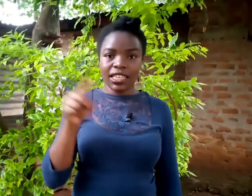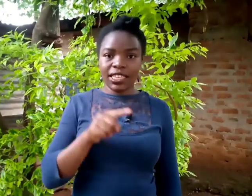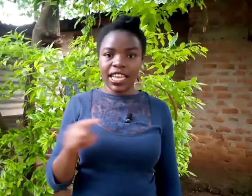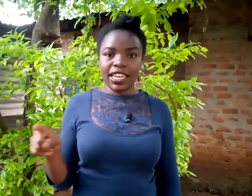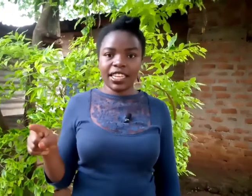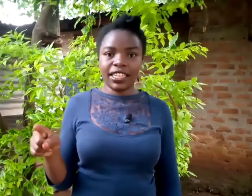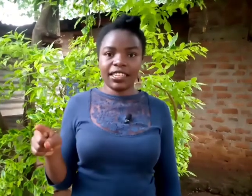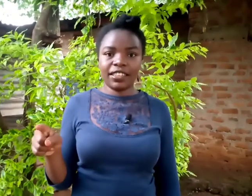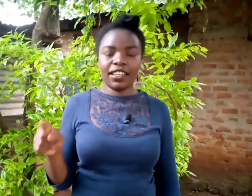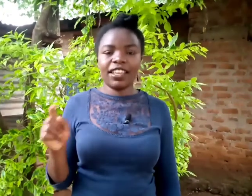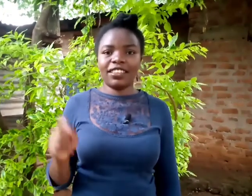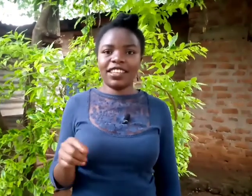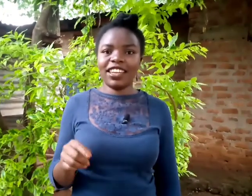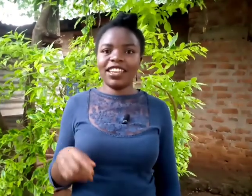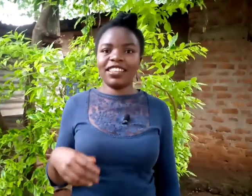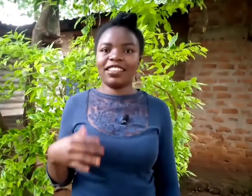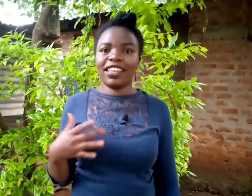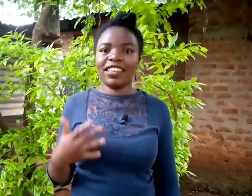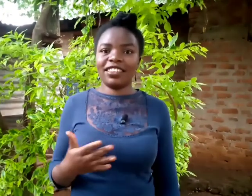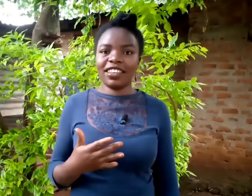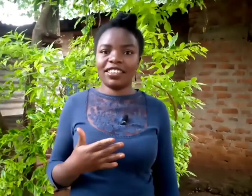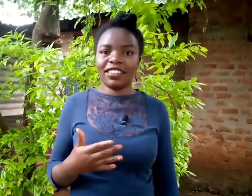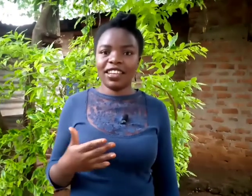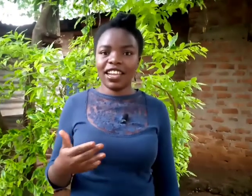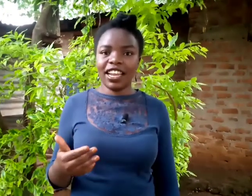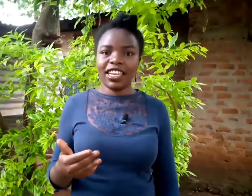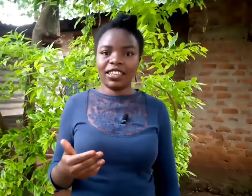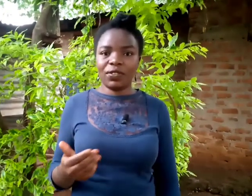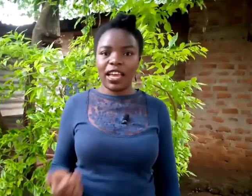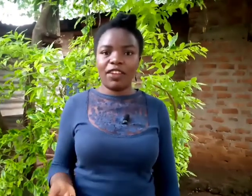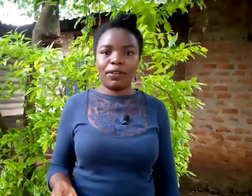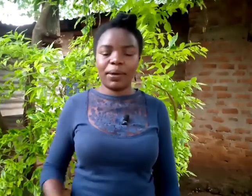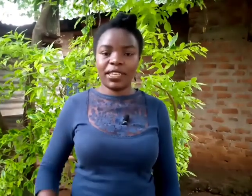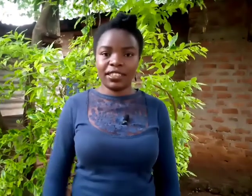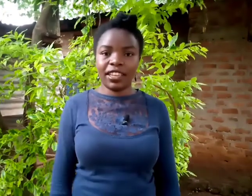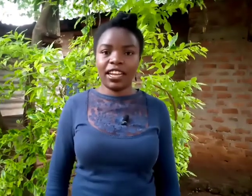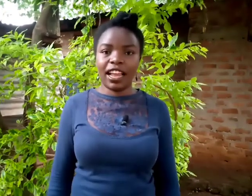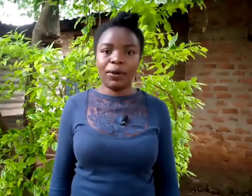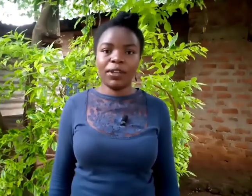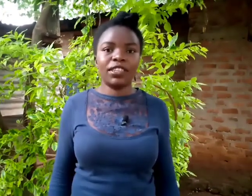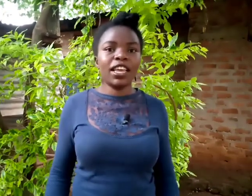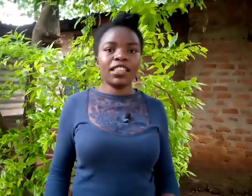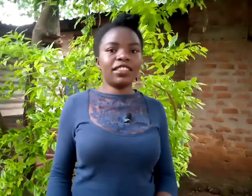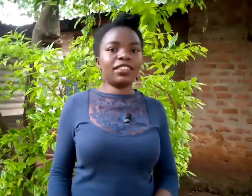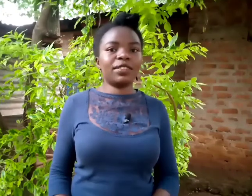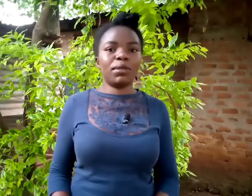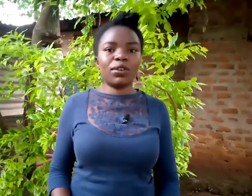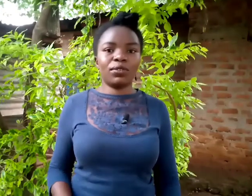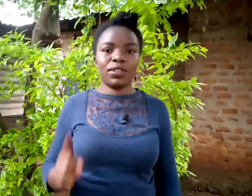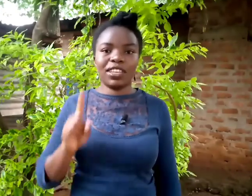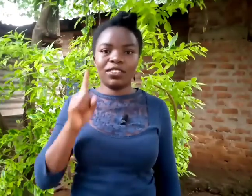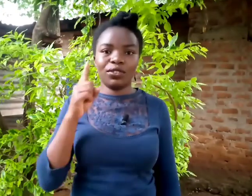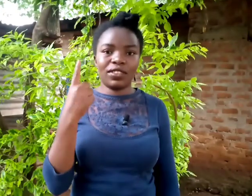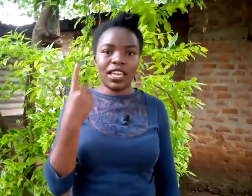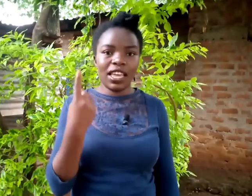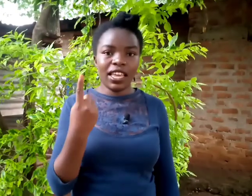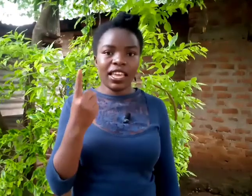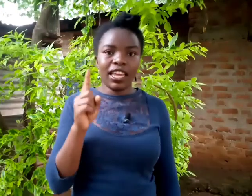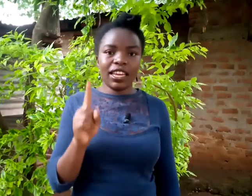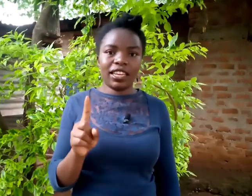Z. Z is the easiest letter of the alphabet in sign language. This is because we just use the index